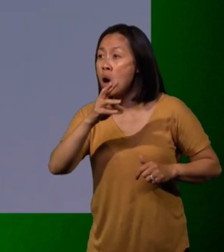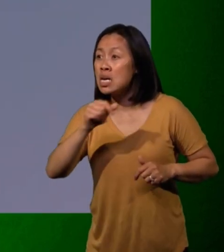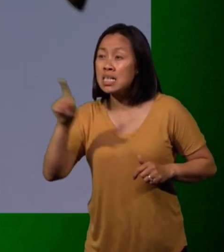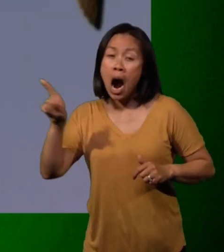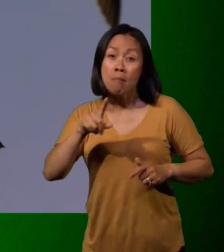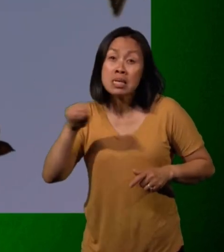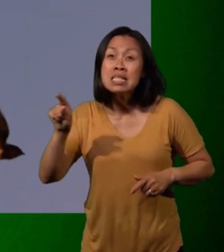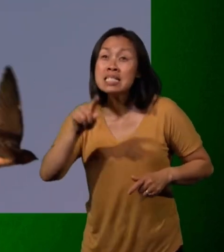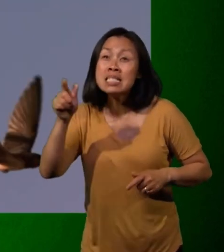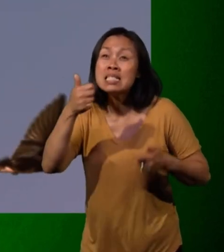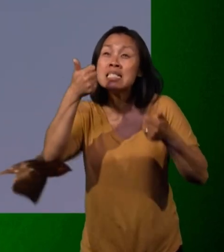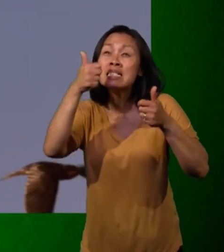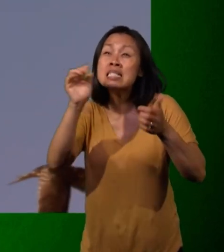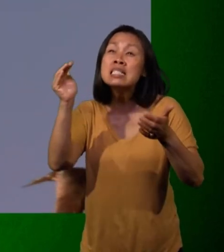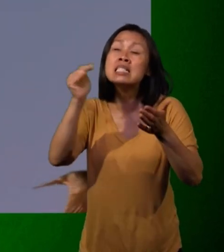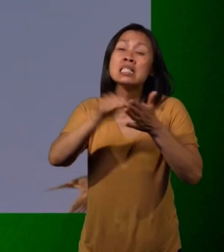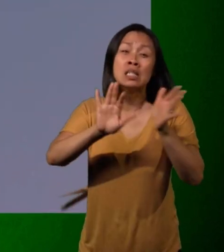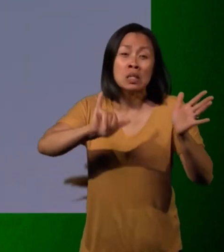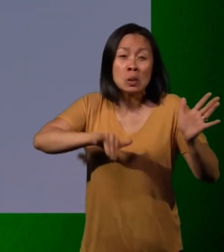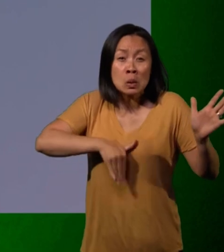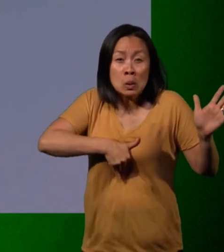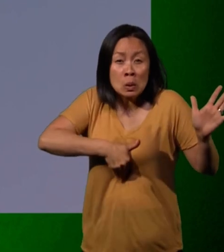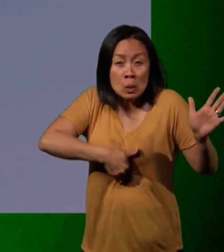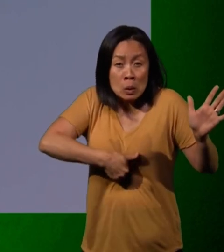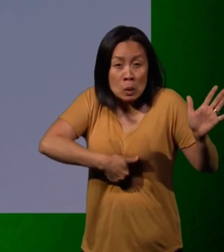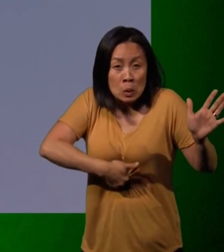Many may succumb to starvation along the way.